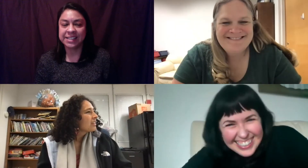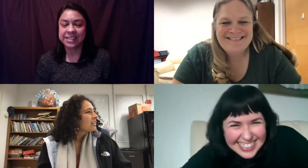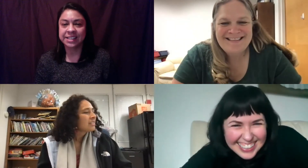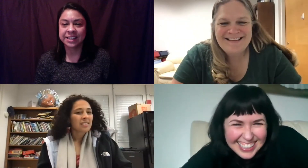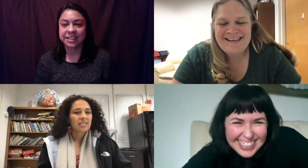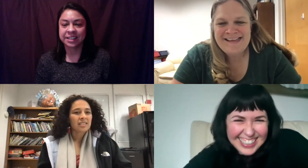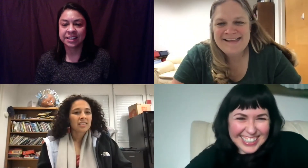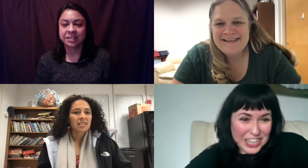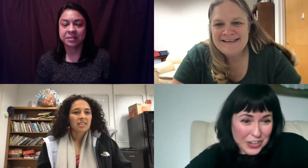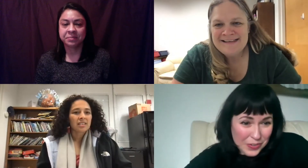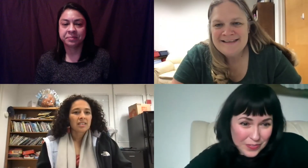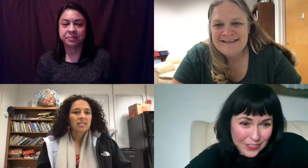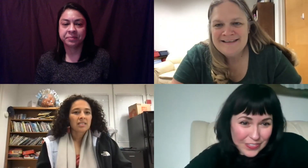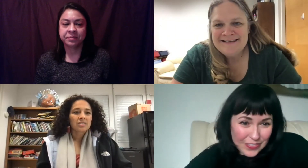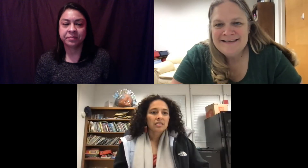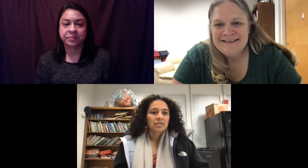thanks.